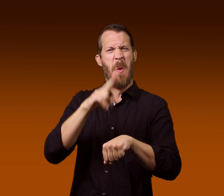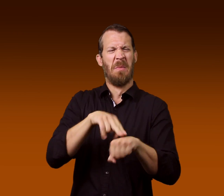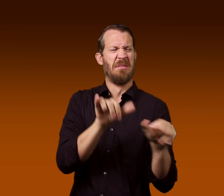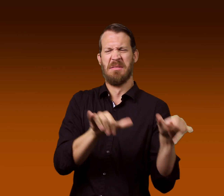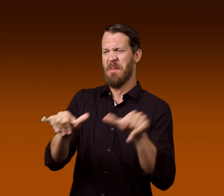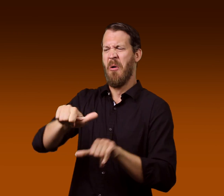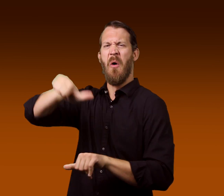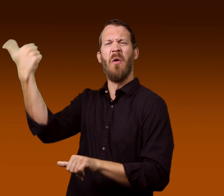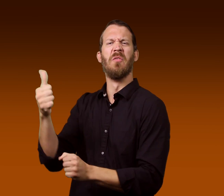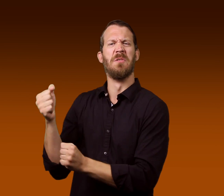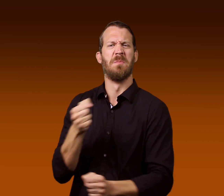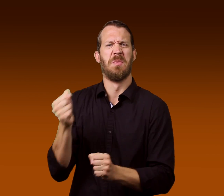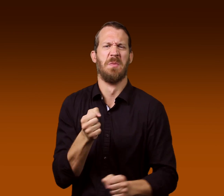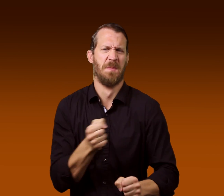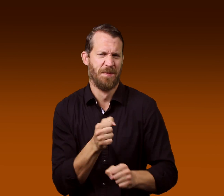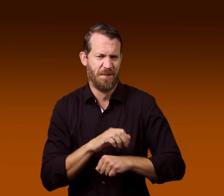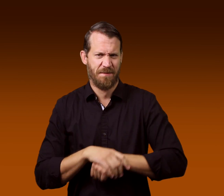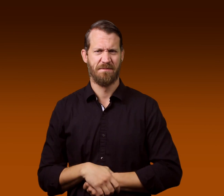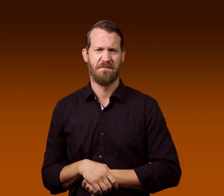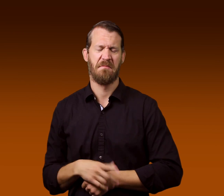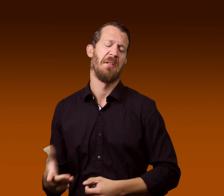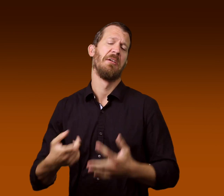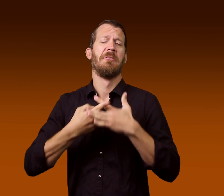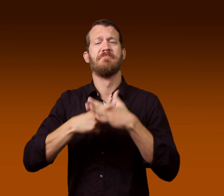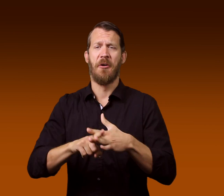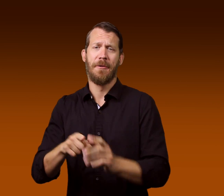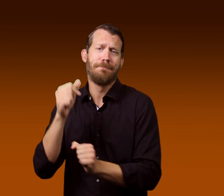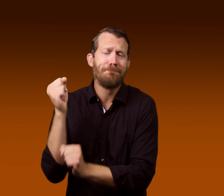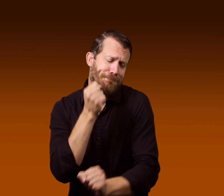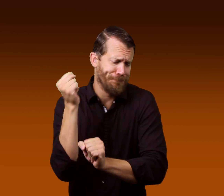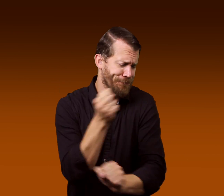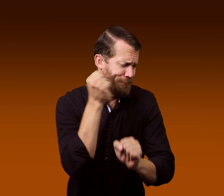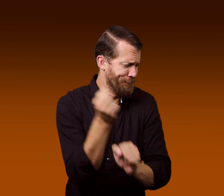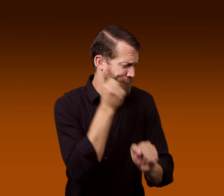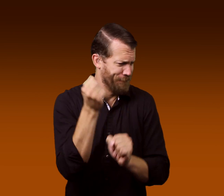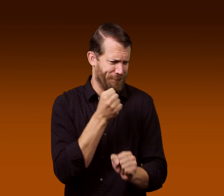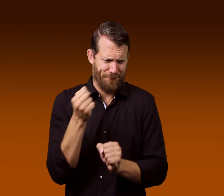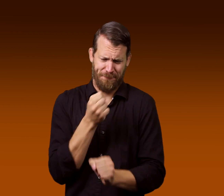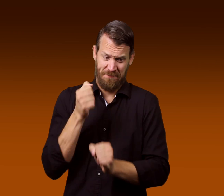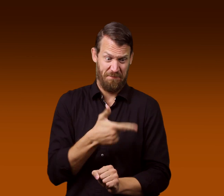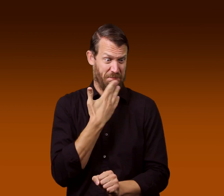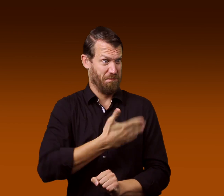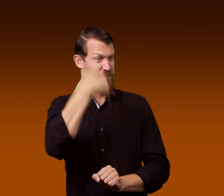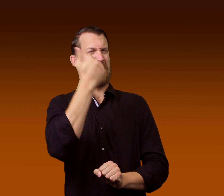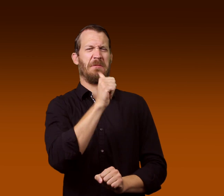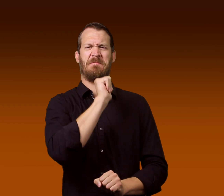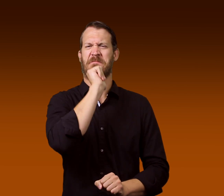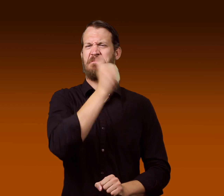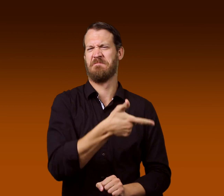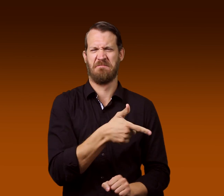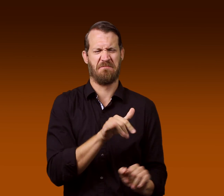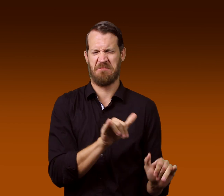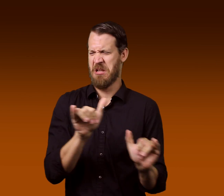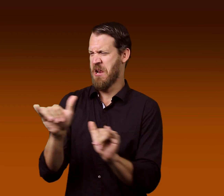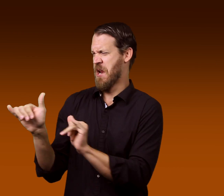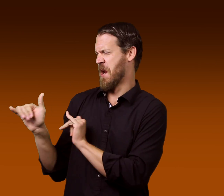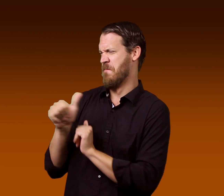The widow guessed it had lost its magic. It was an ordinary broom now, just like the one